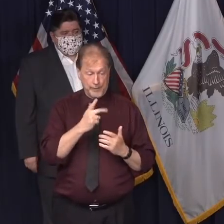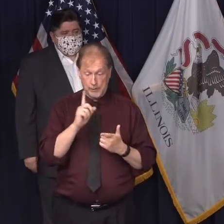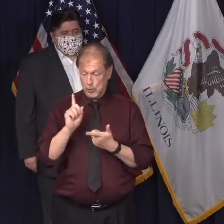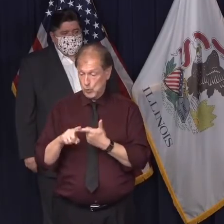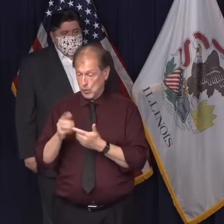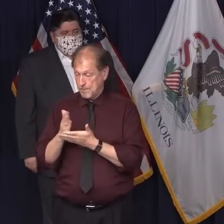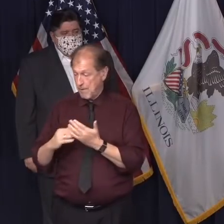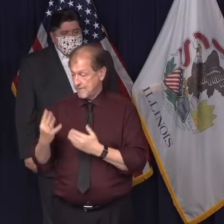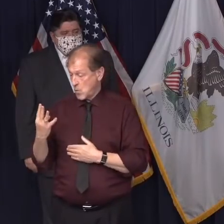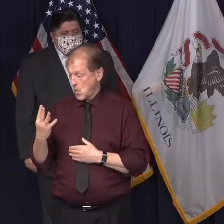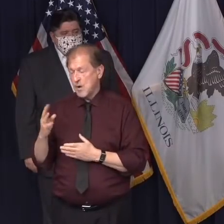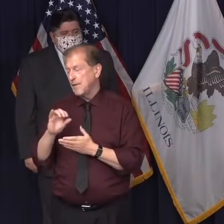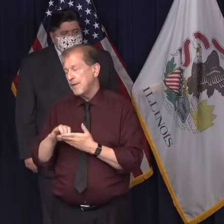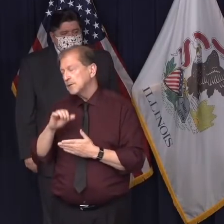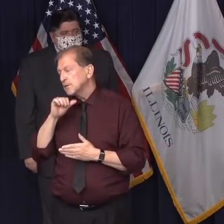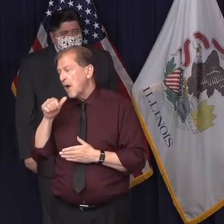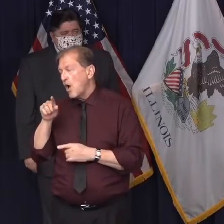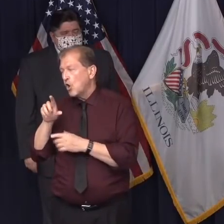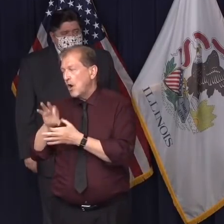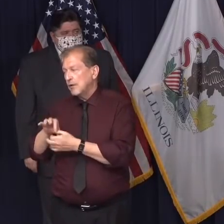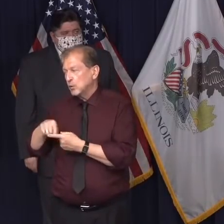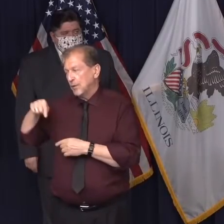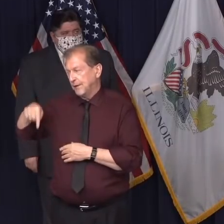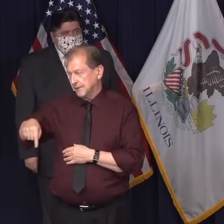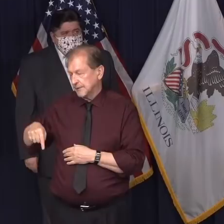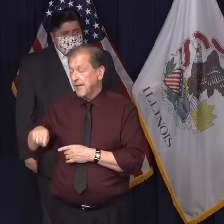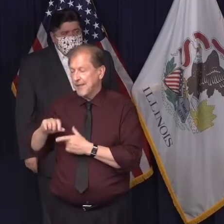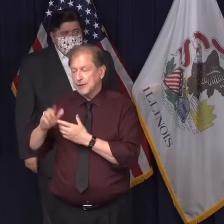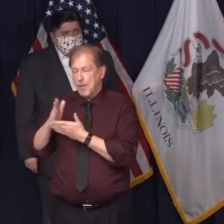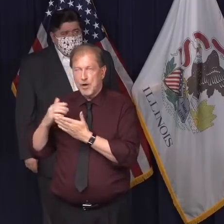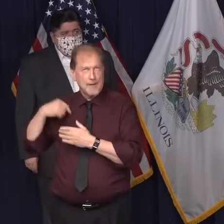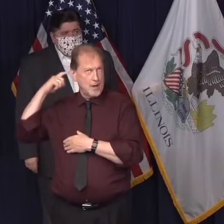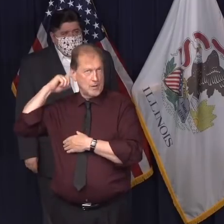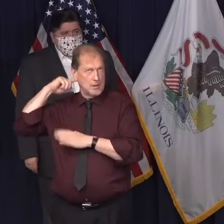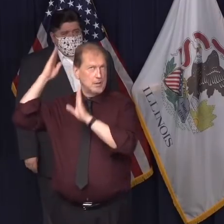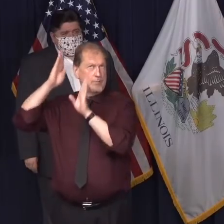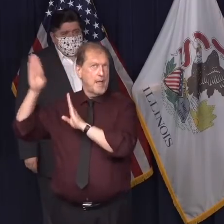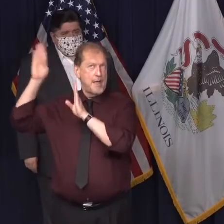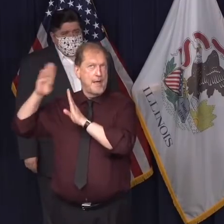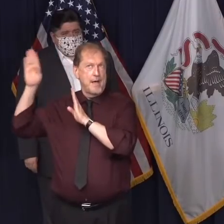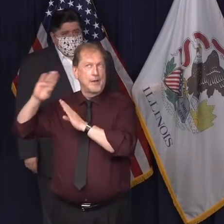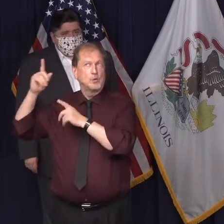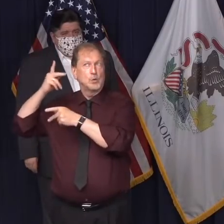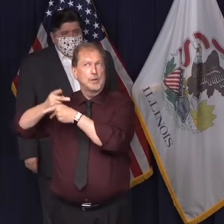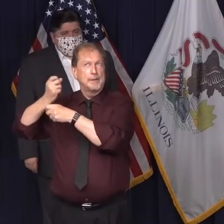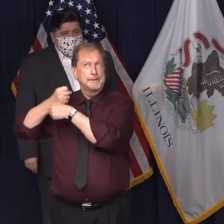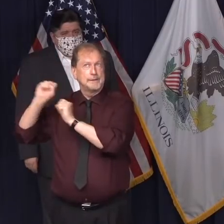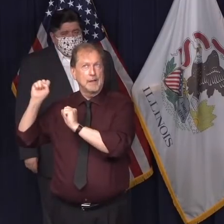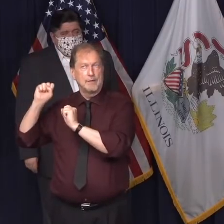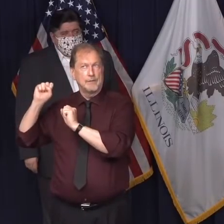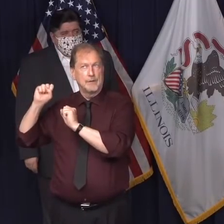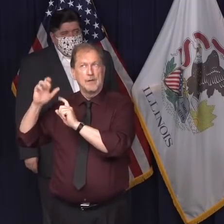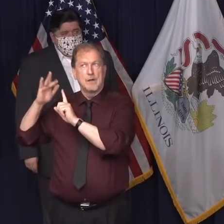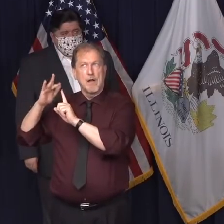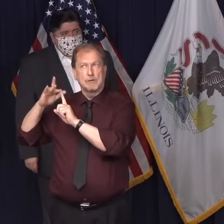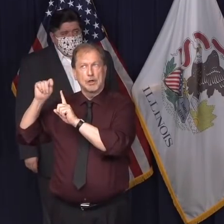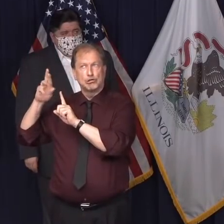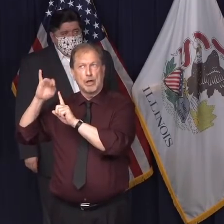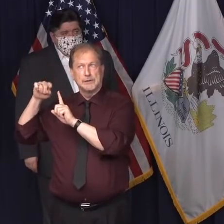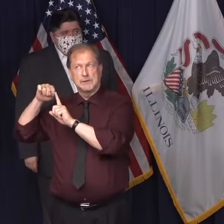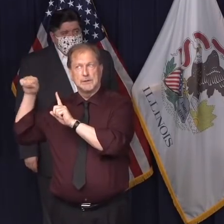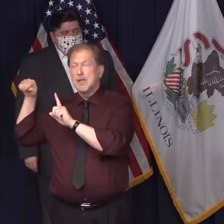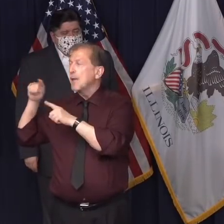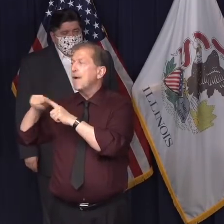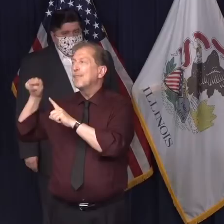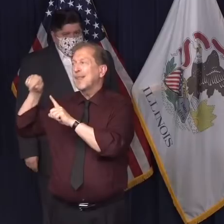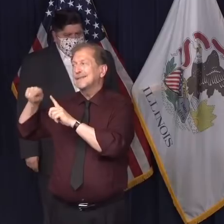know that that is an important part of the master plan in order to keep our state safe, to be able to quickly,